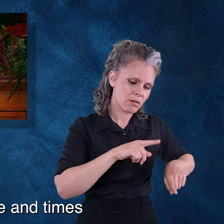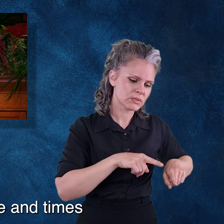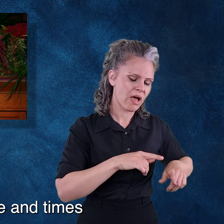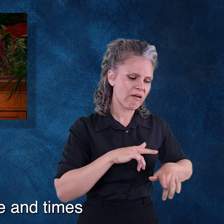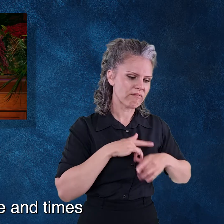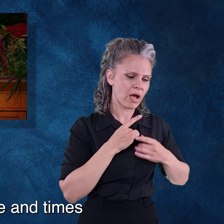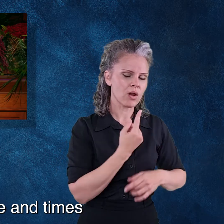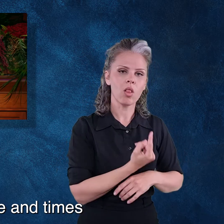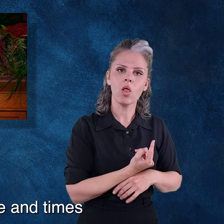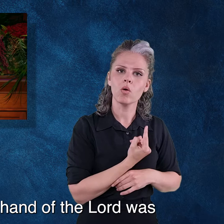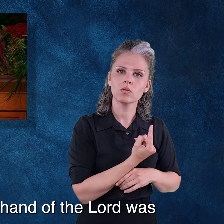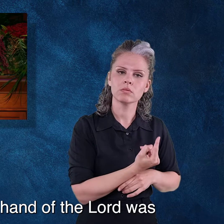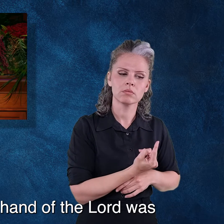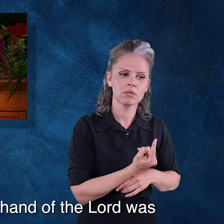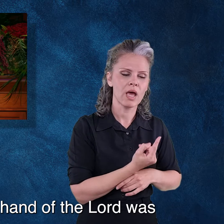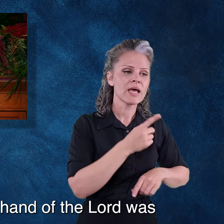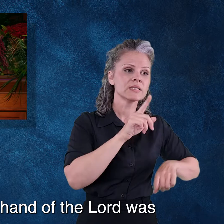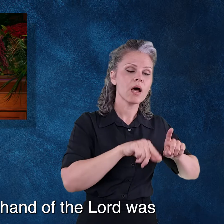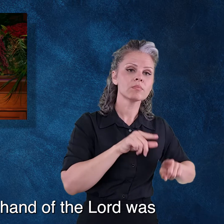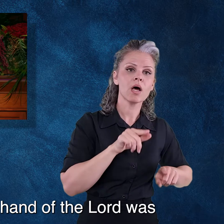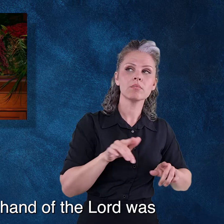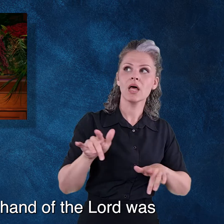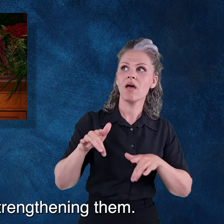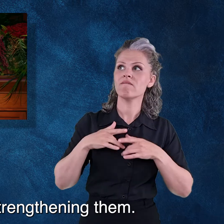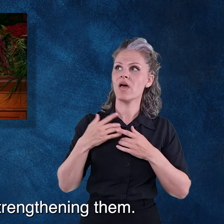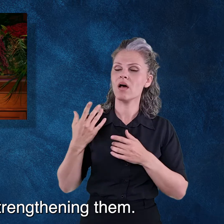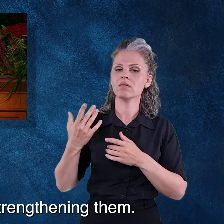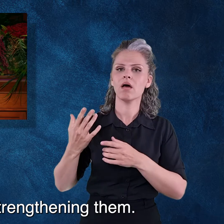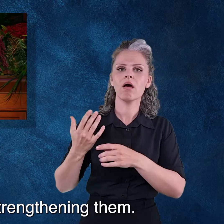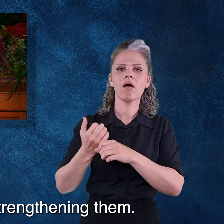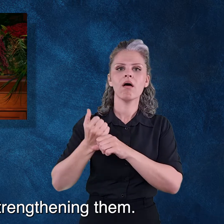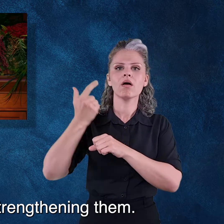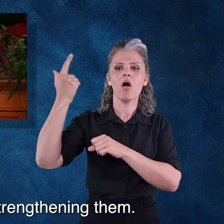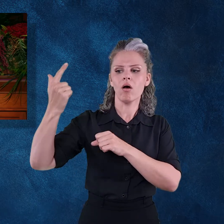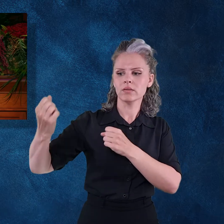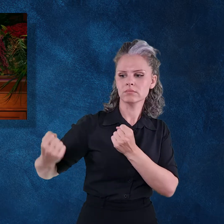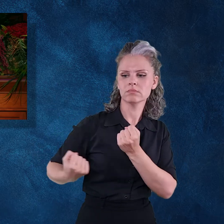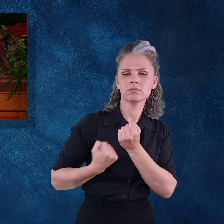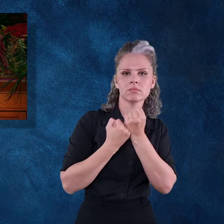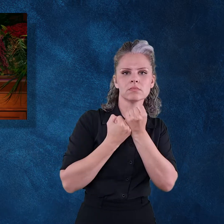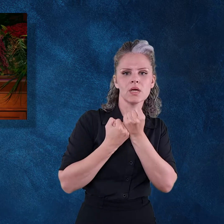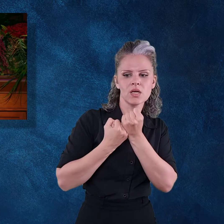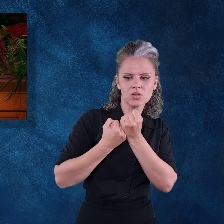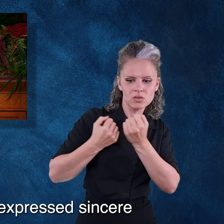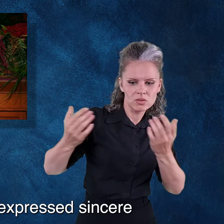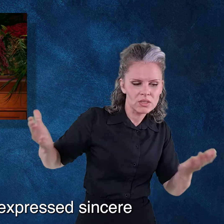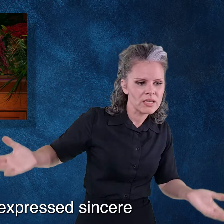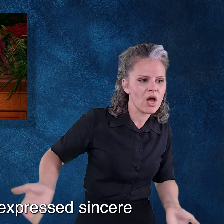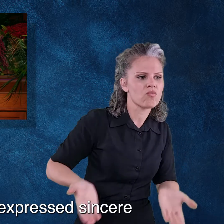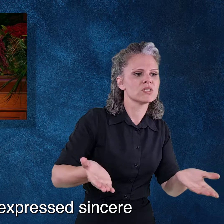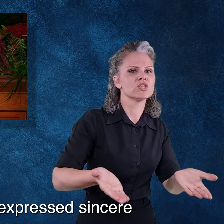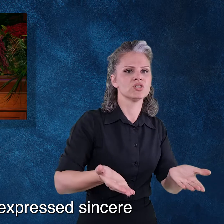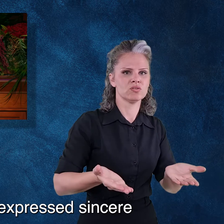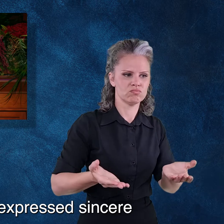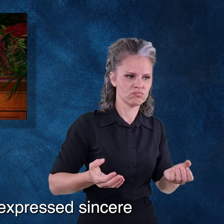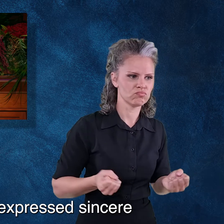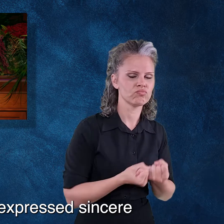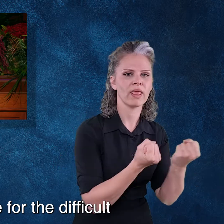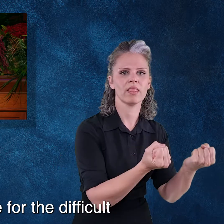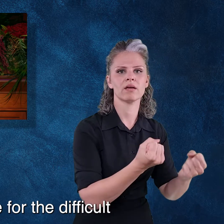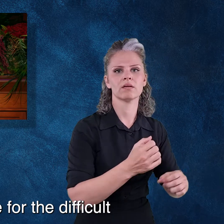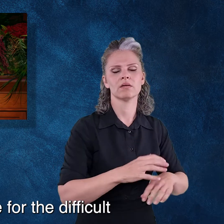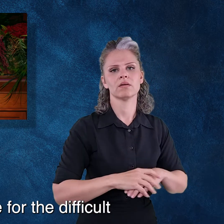and times they knew the hand of the Lord was lifting and strengthening them. The family expressed